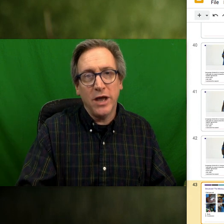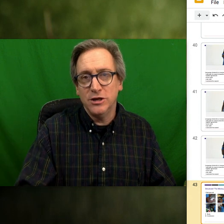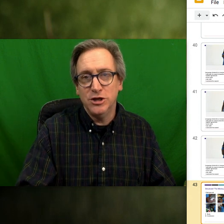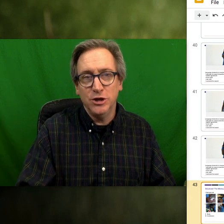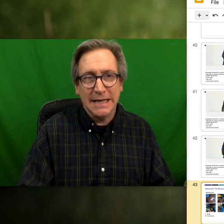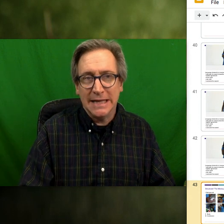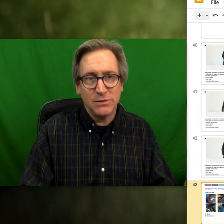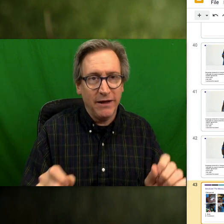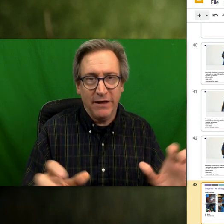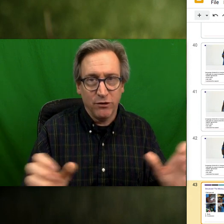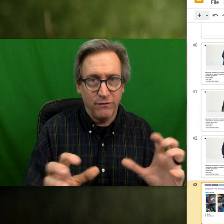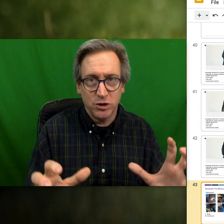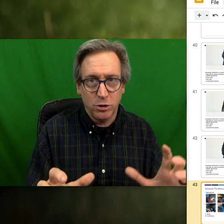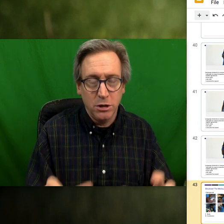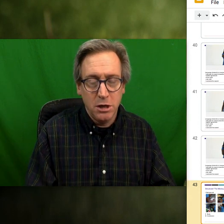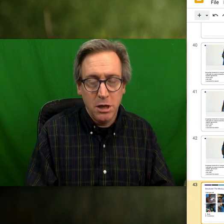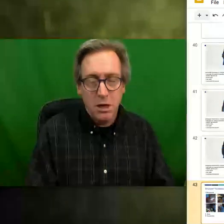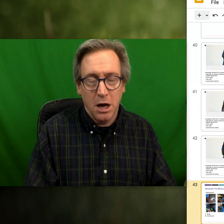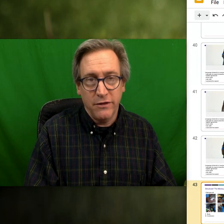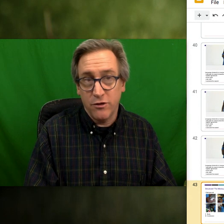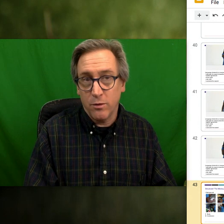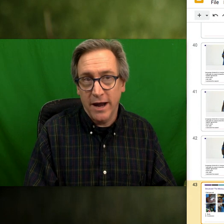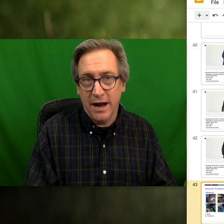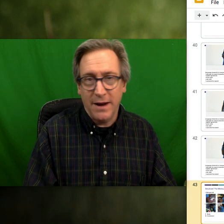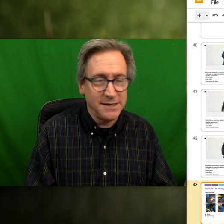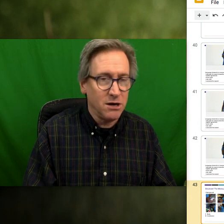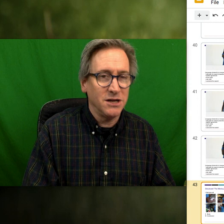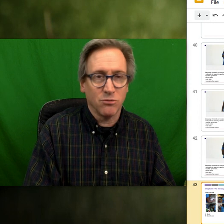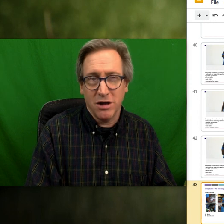you can do it this way if you're visual. The other way,